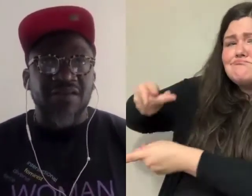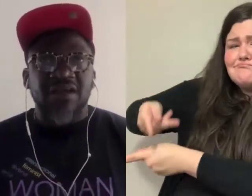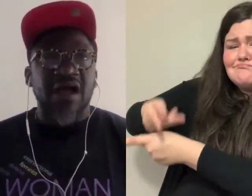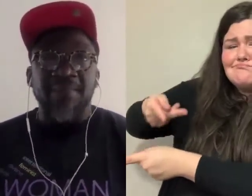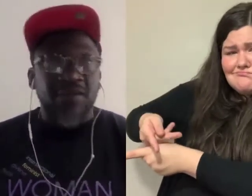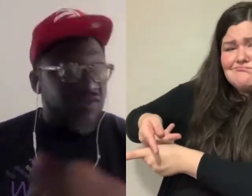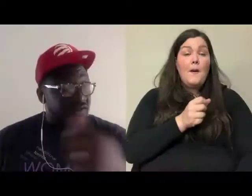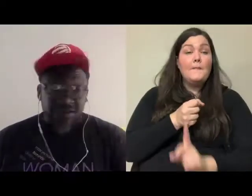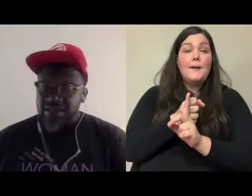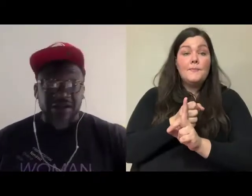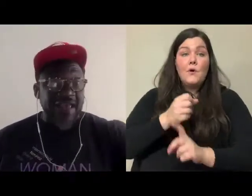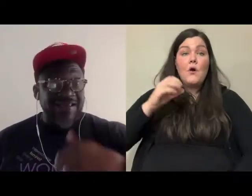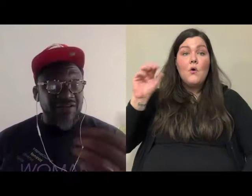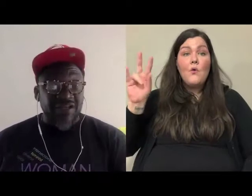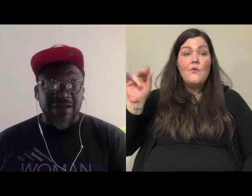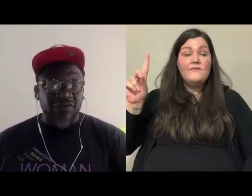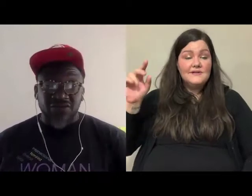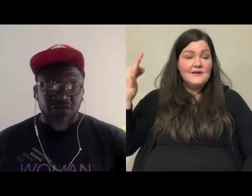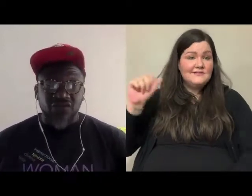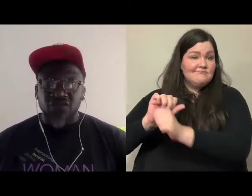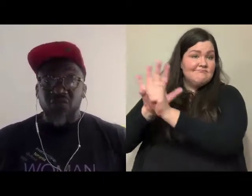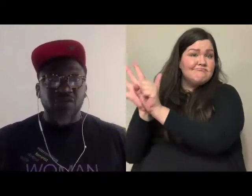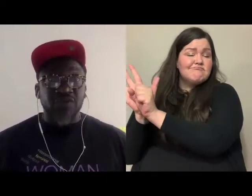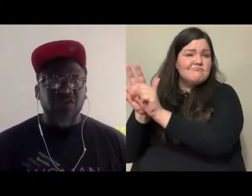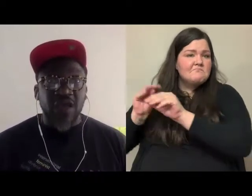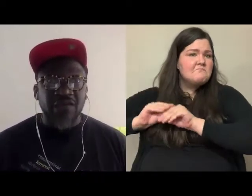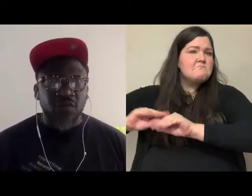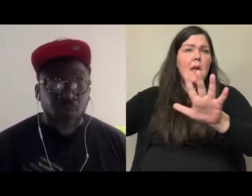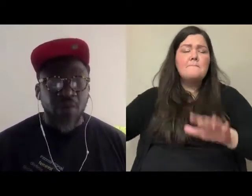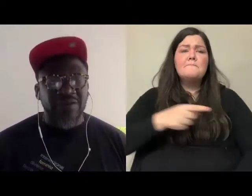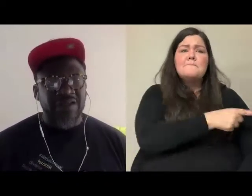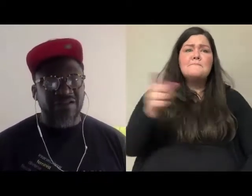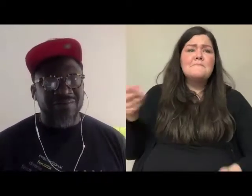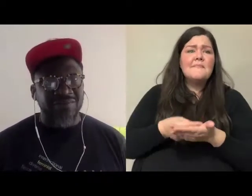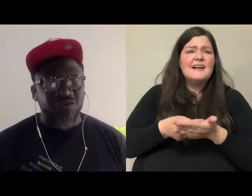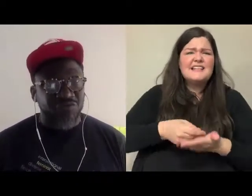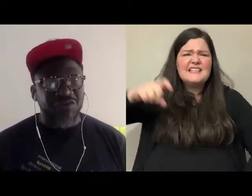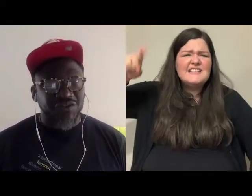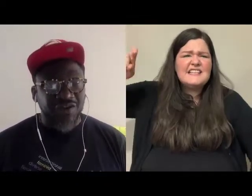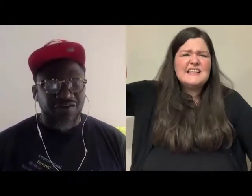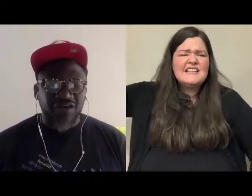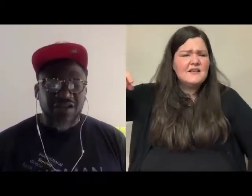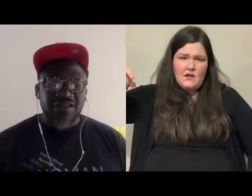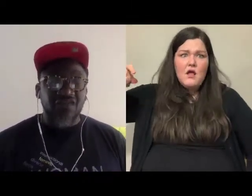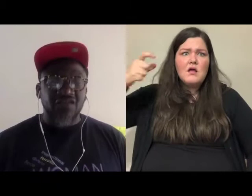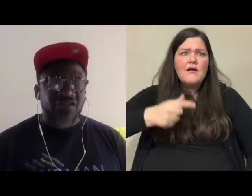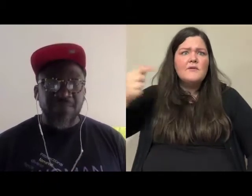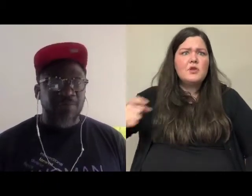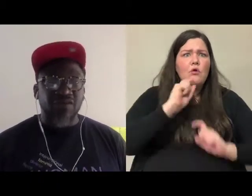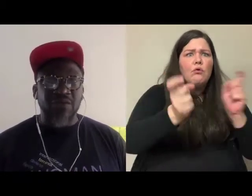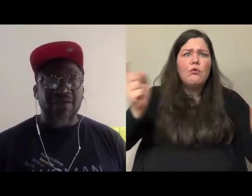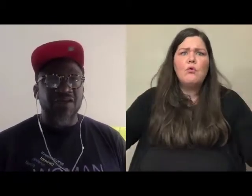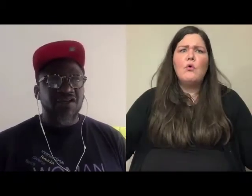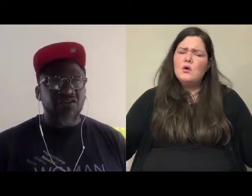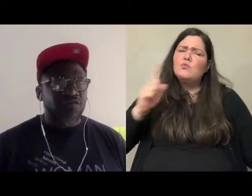government taking money and giving it out at $2,000 a month, which is what we needed them to do for years. This is the same